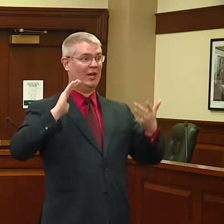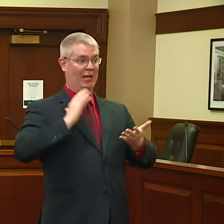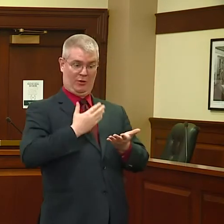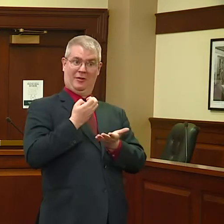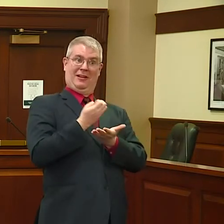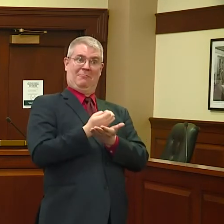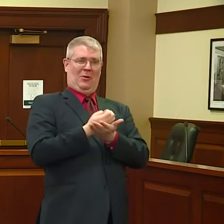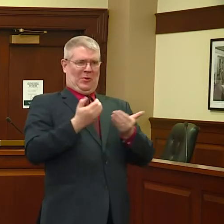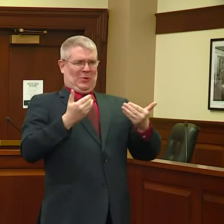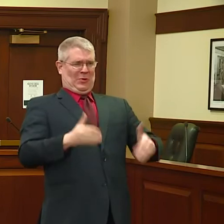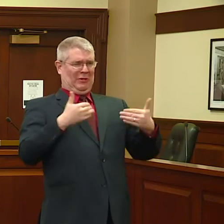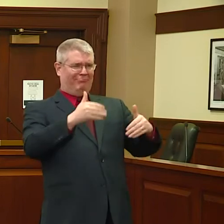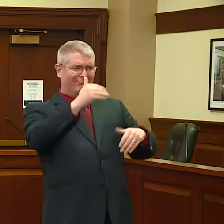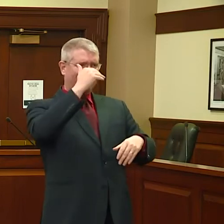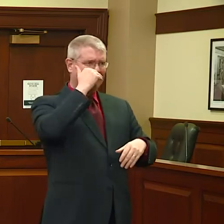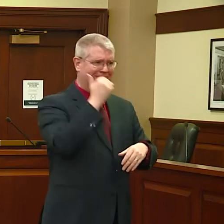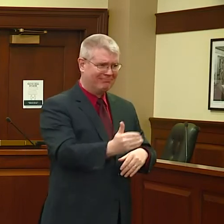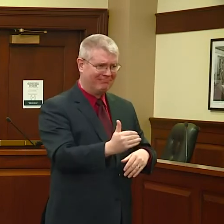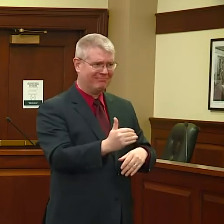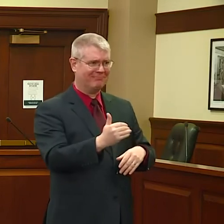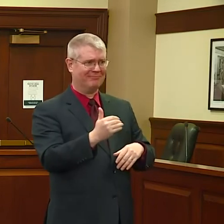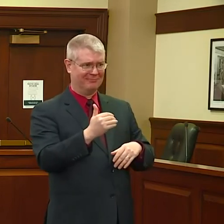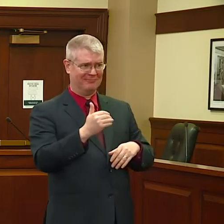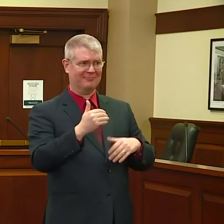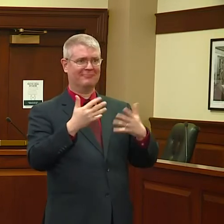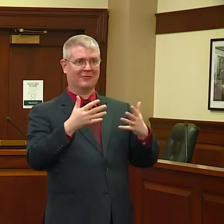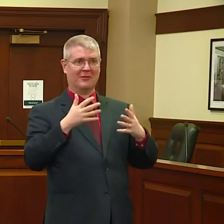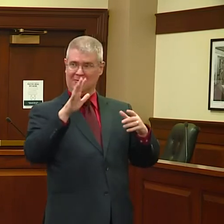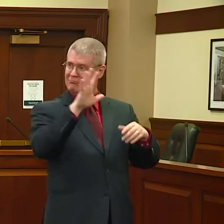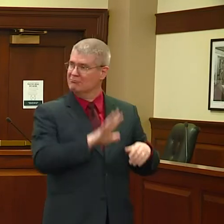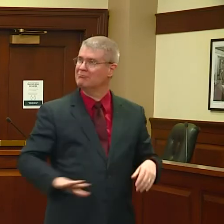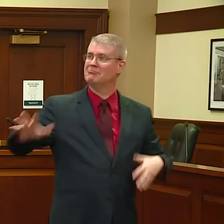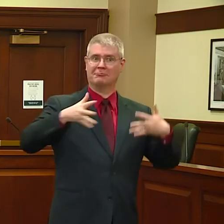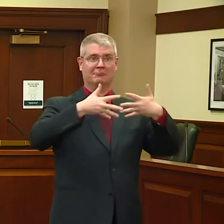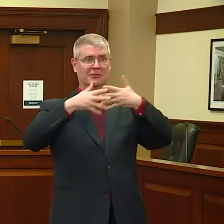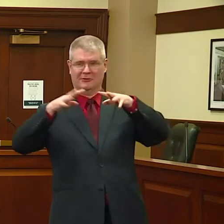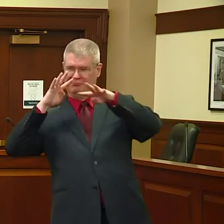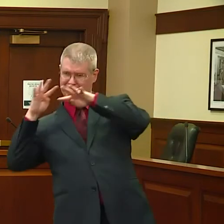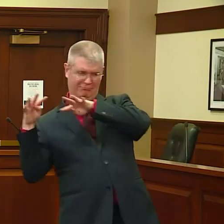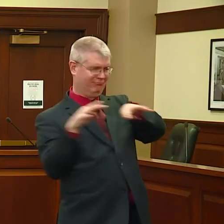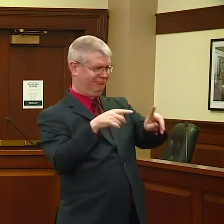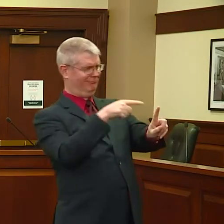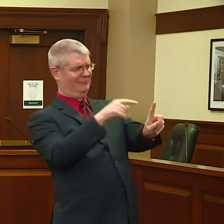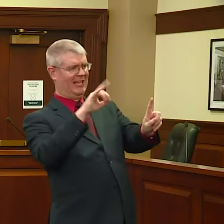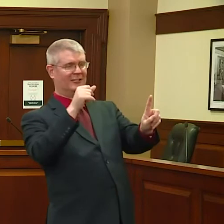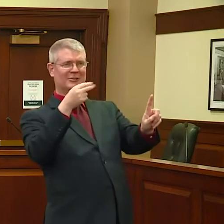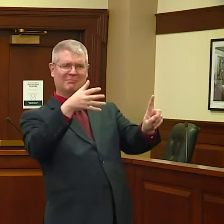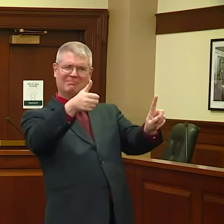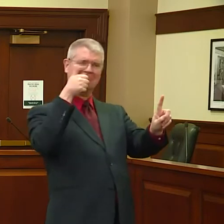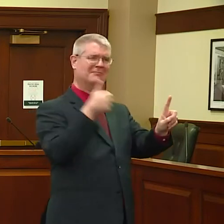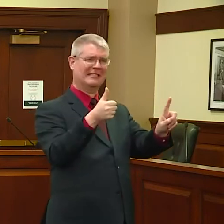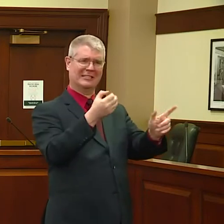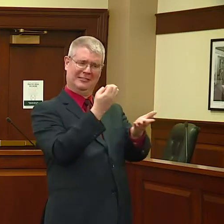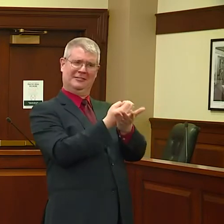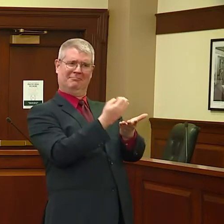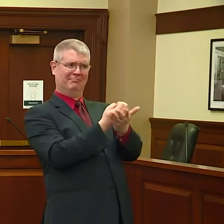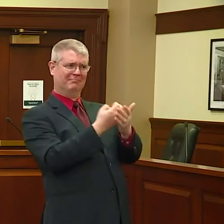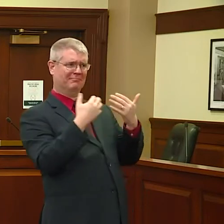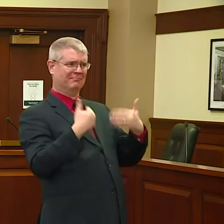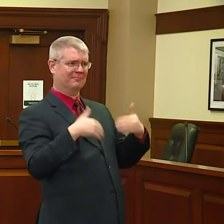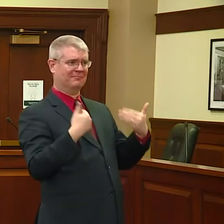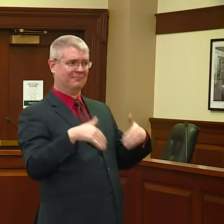want our kids to continue to learn in the classroom with their teachers and classmates. We want people working, and we want the public